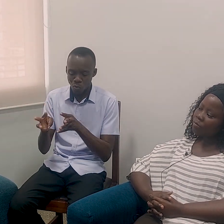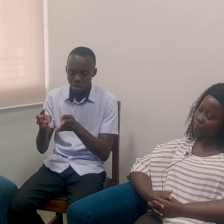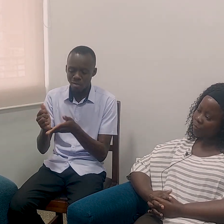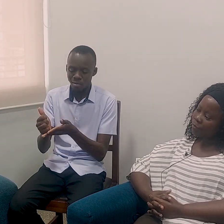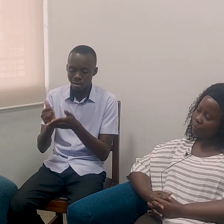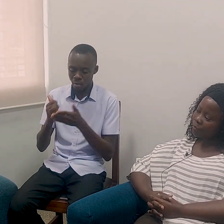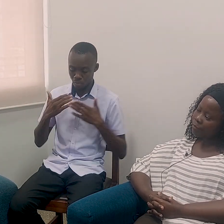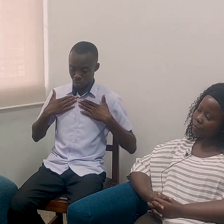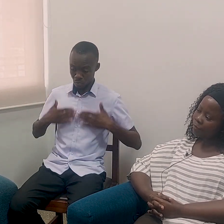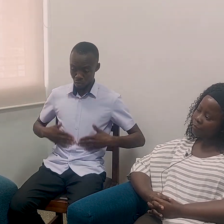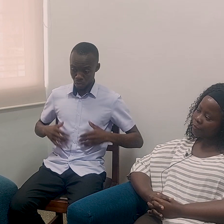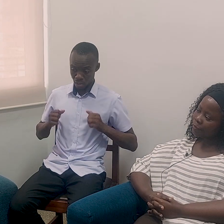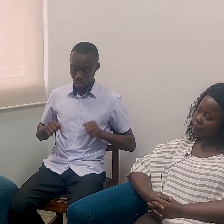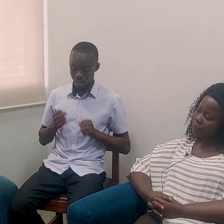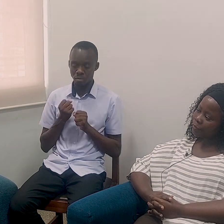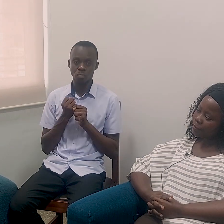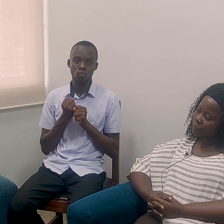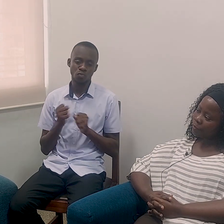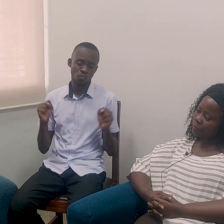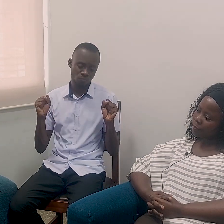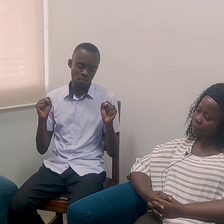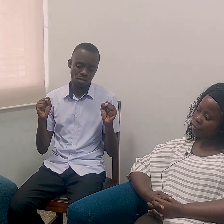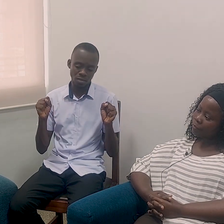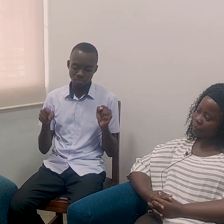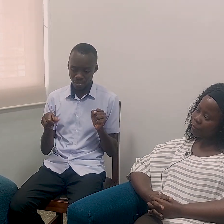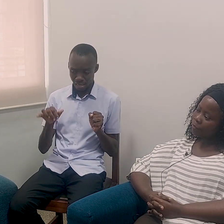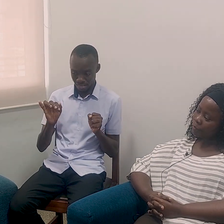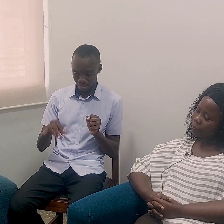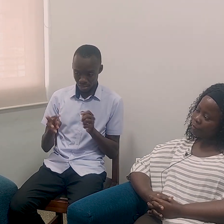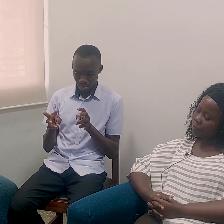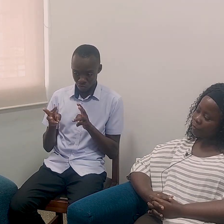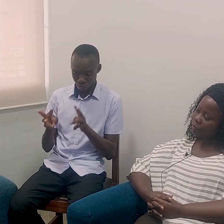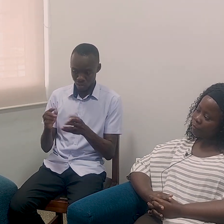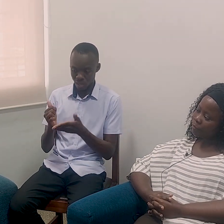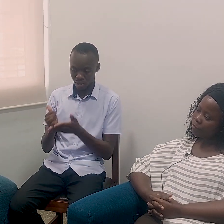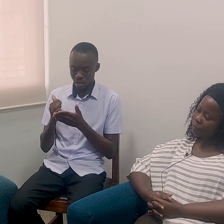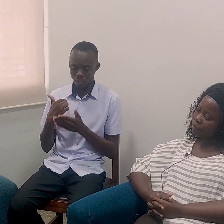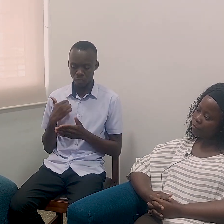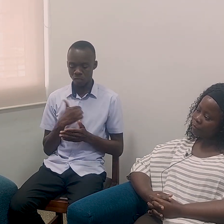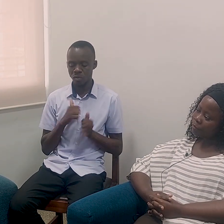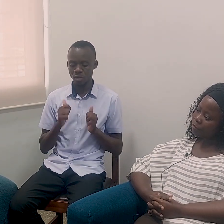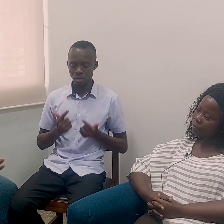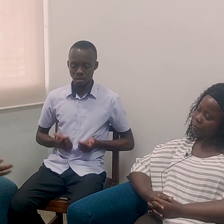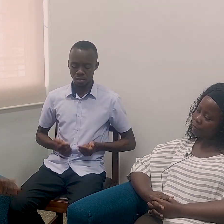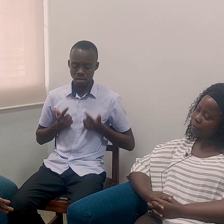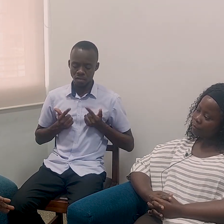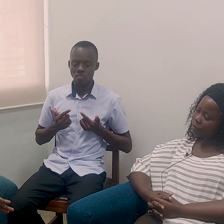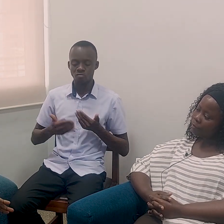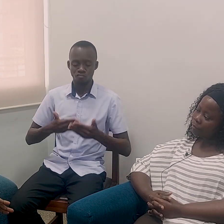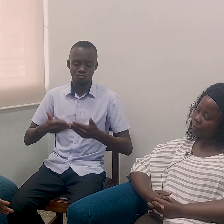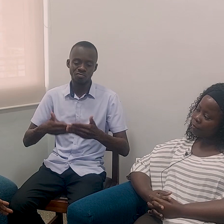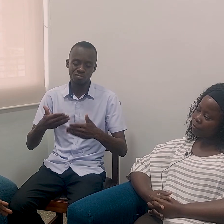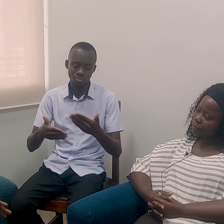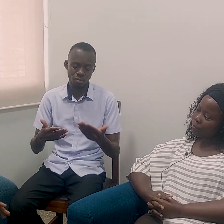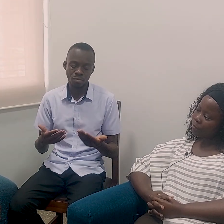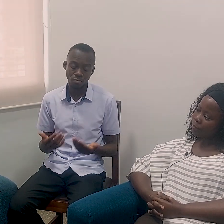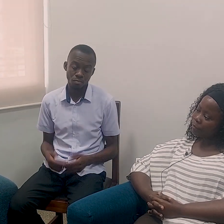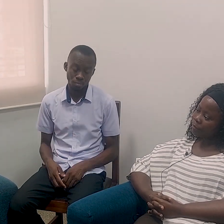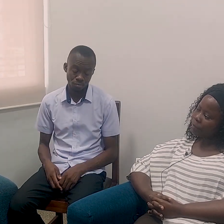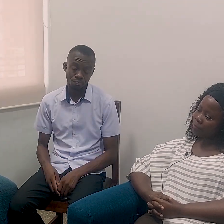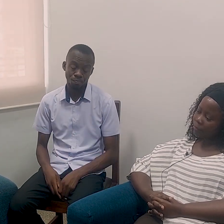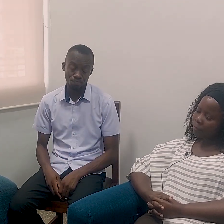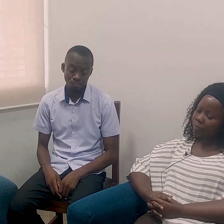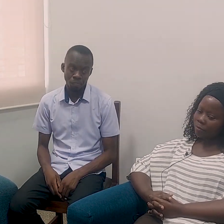survival mechanism. It's a mechanism that is meant to keep you alive, basically. So that's using burnout as an example.